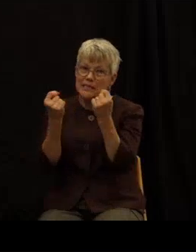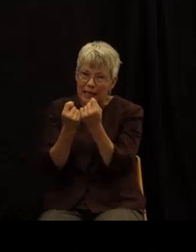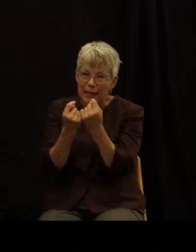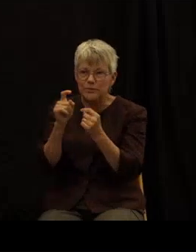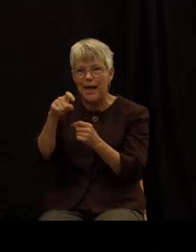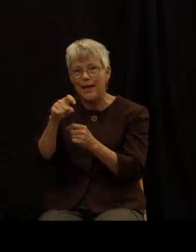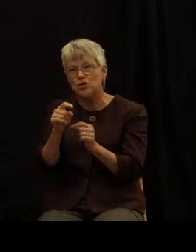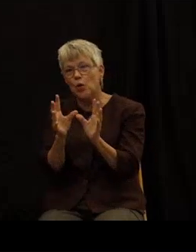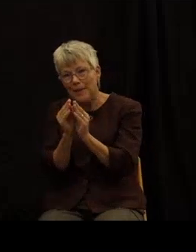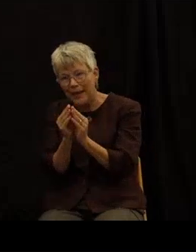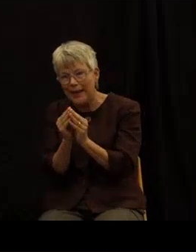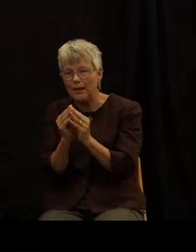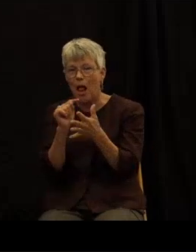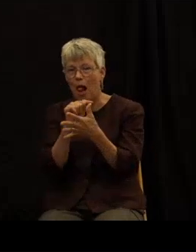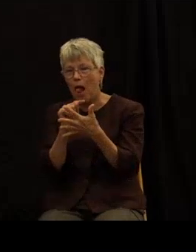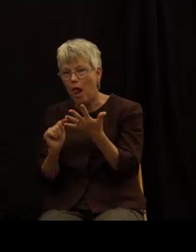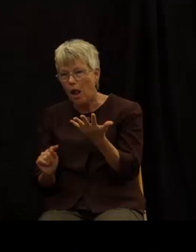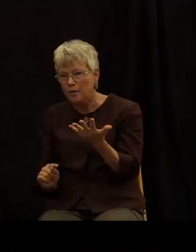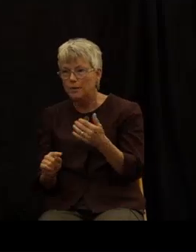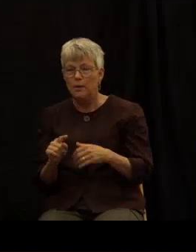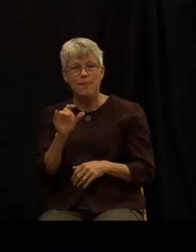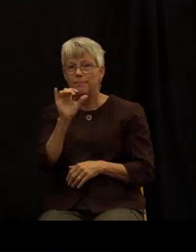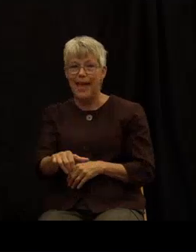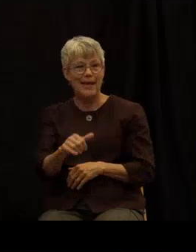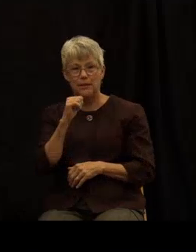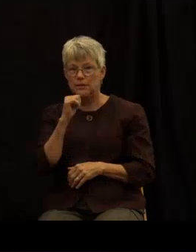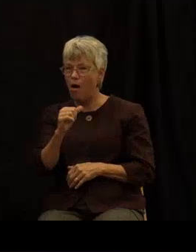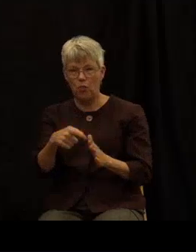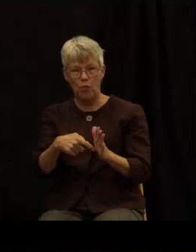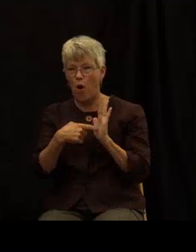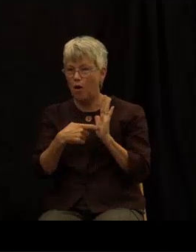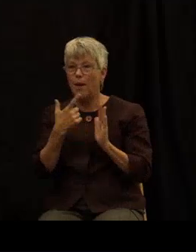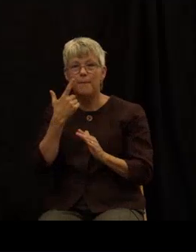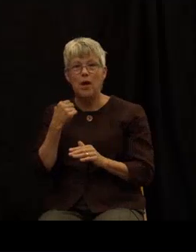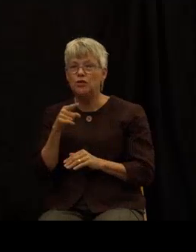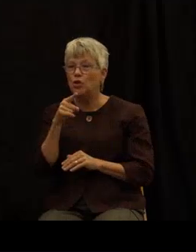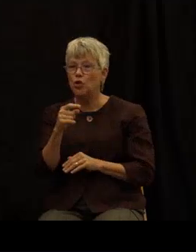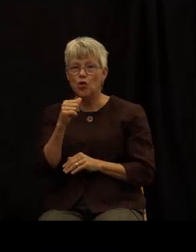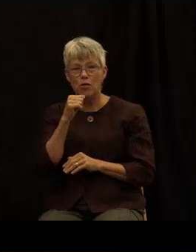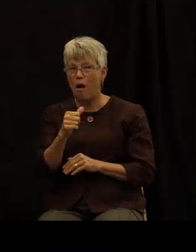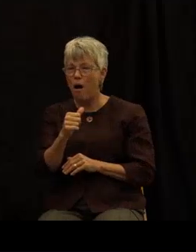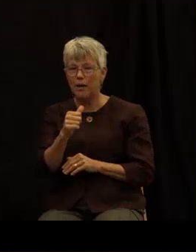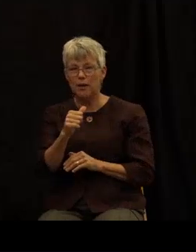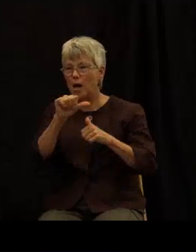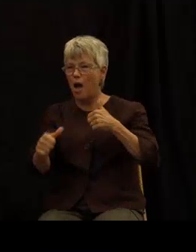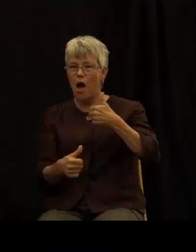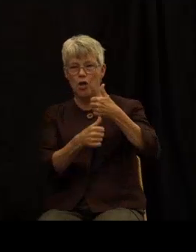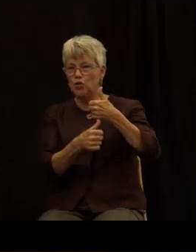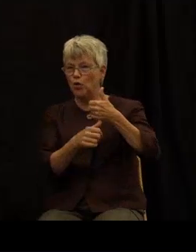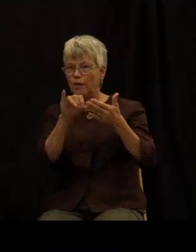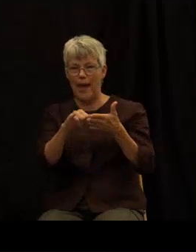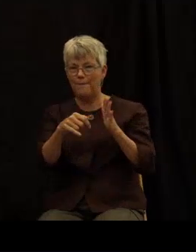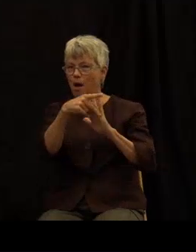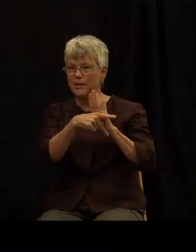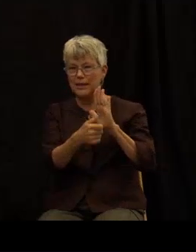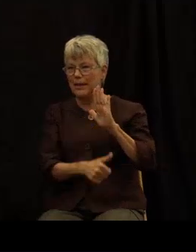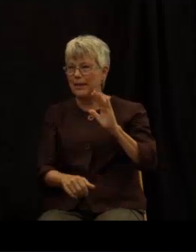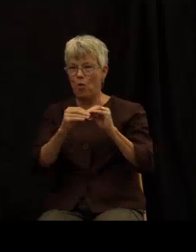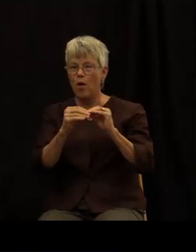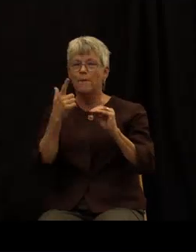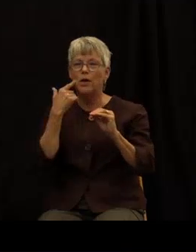things to happen. That is no longer required because you are no longer subject to that particular policy since you